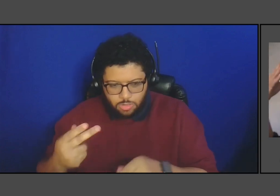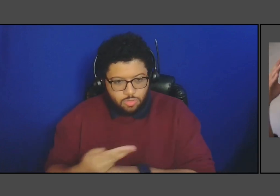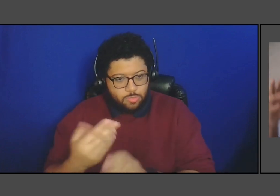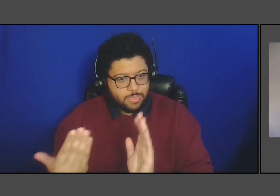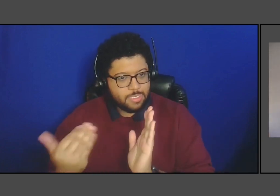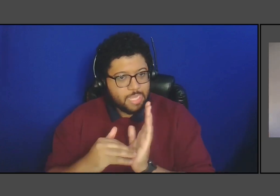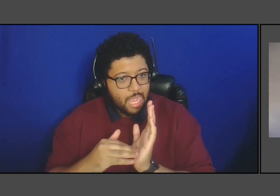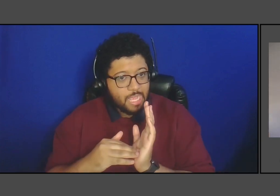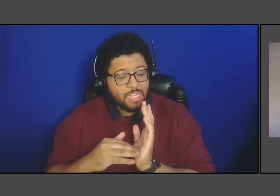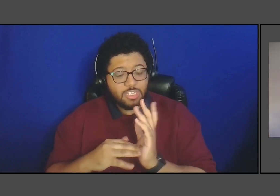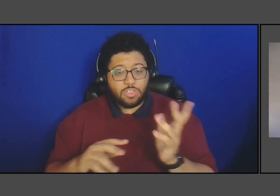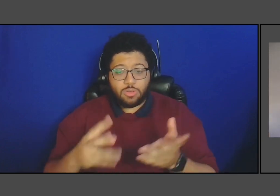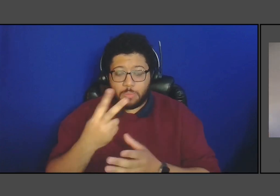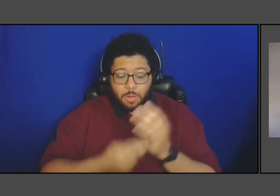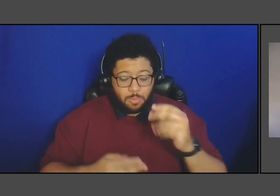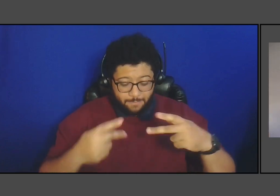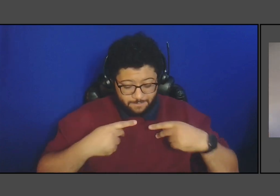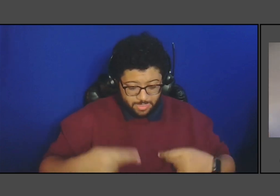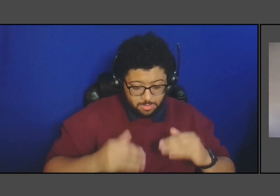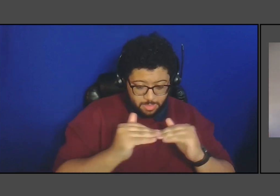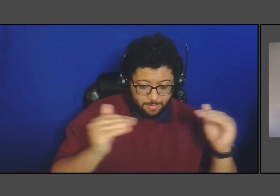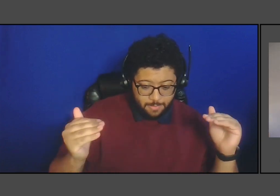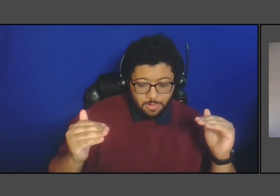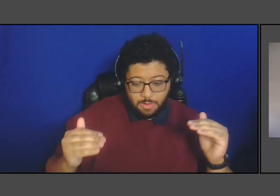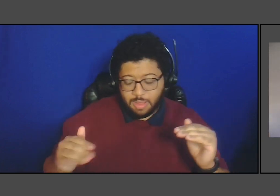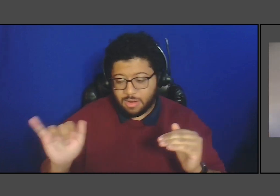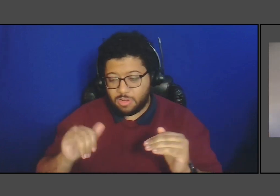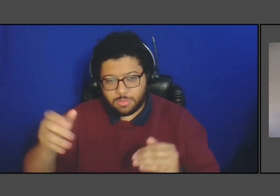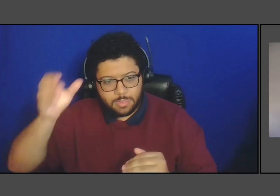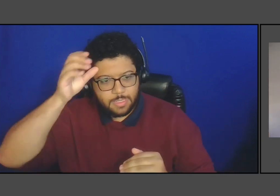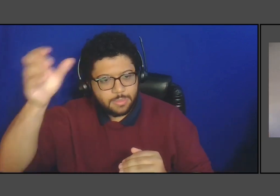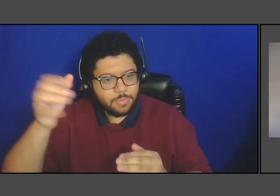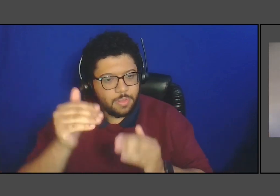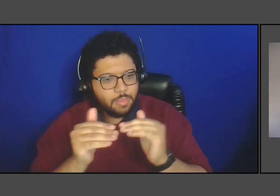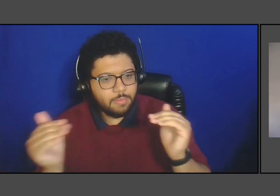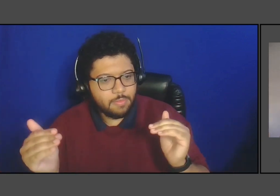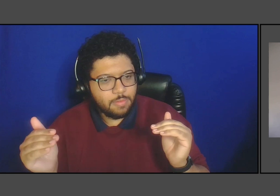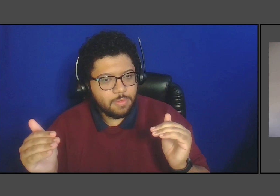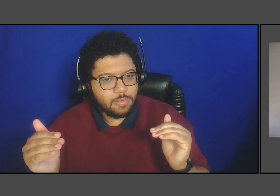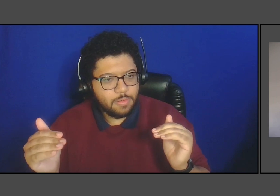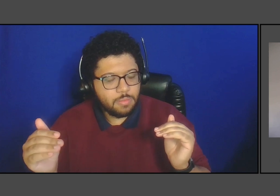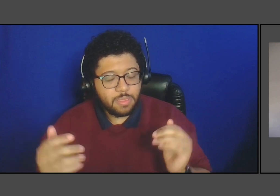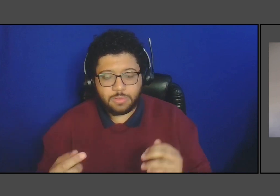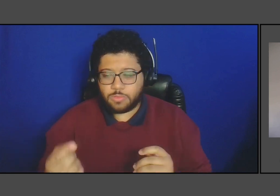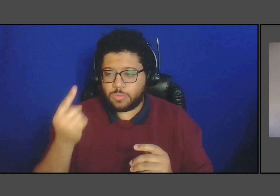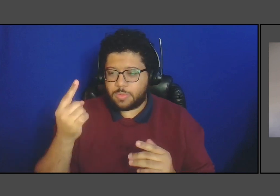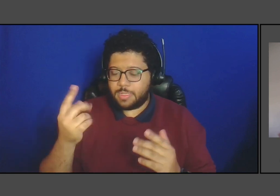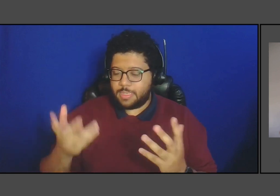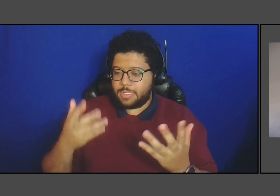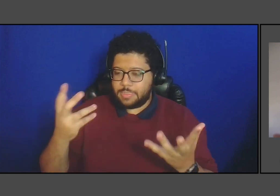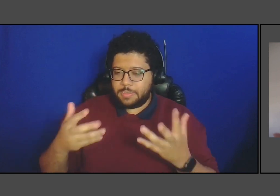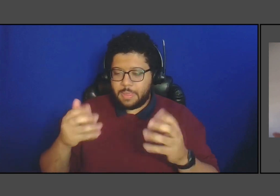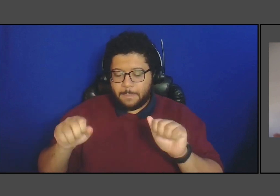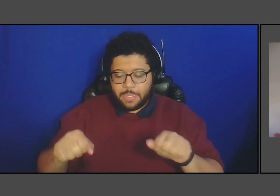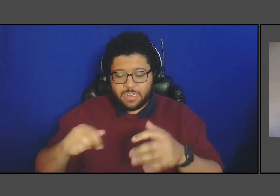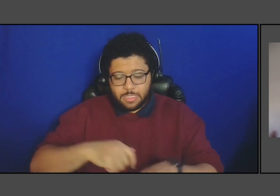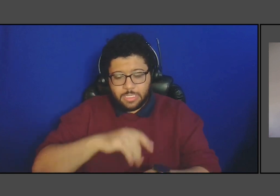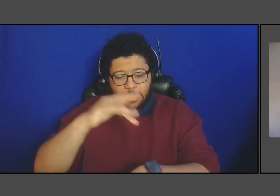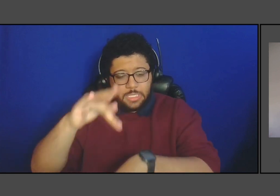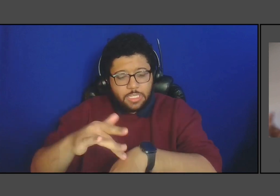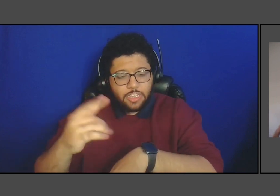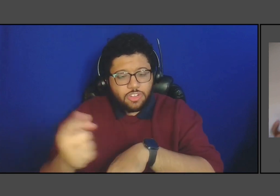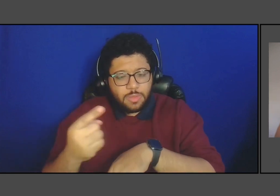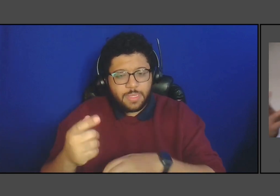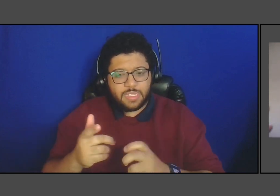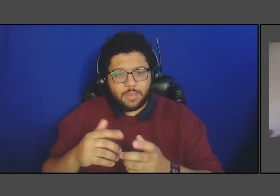a conceptual level, like there's a tangibleness in film with these ideas of like, how do you create a borderland